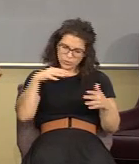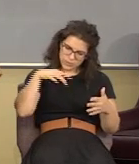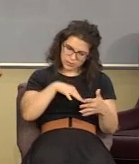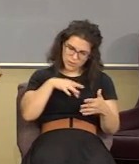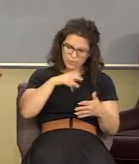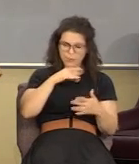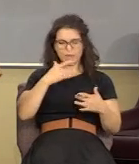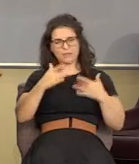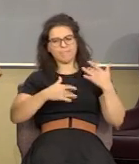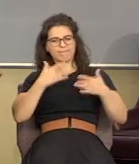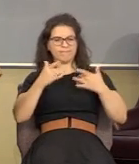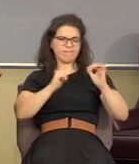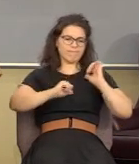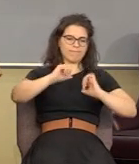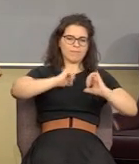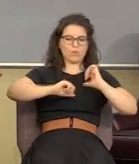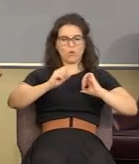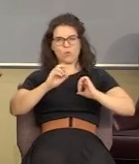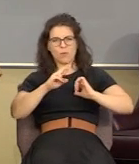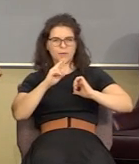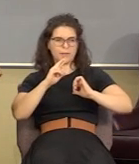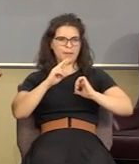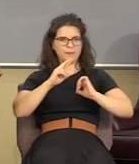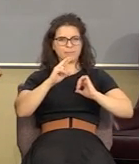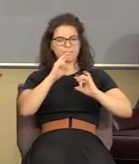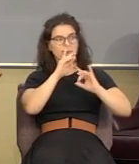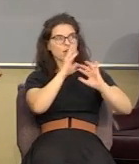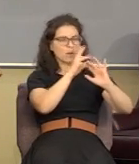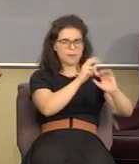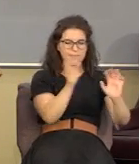to be tantalized and that kind of thing.